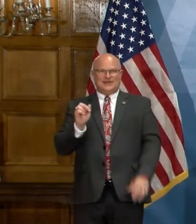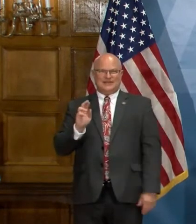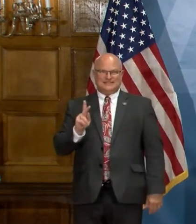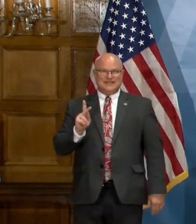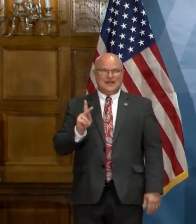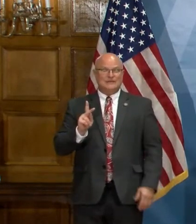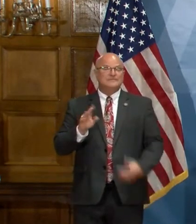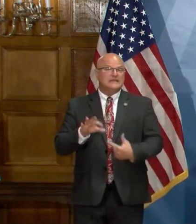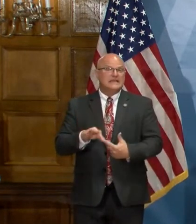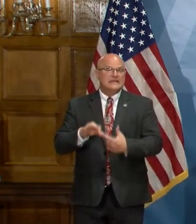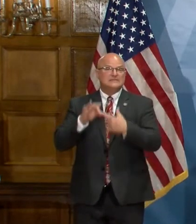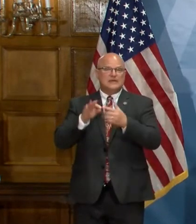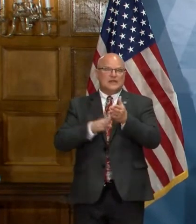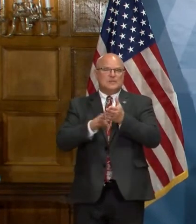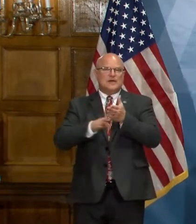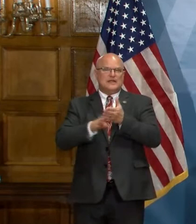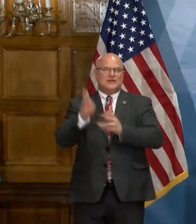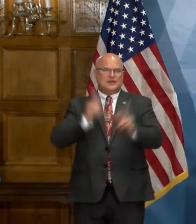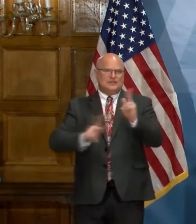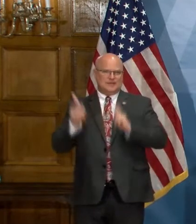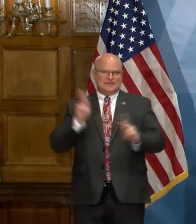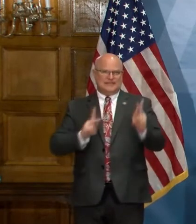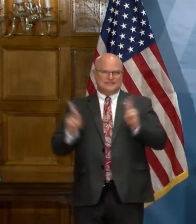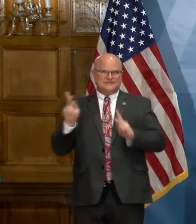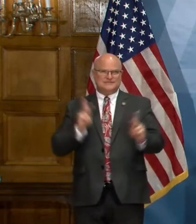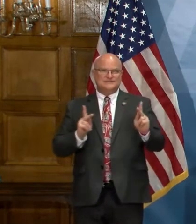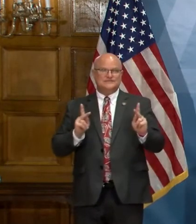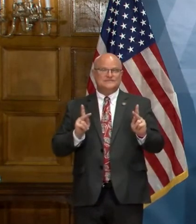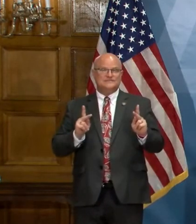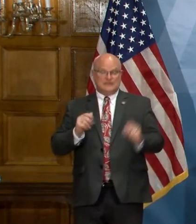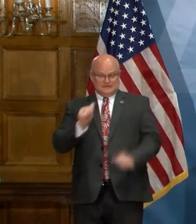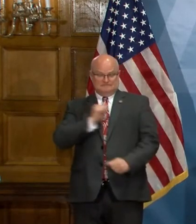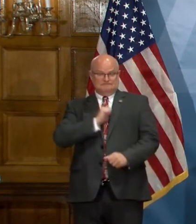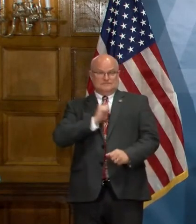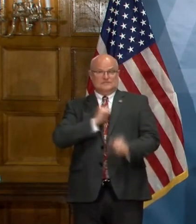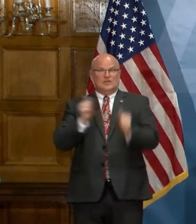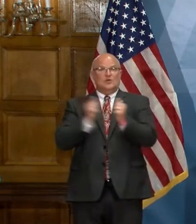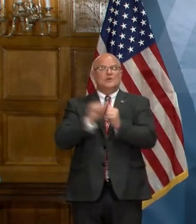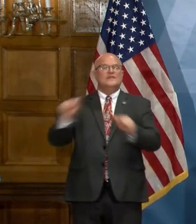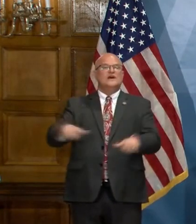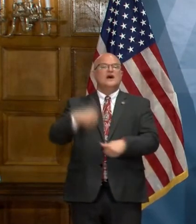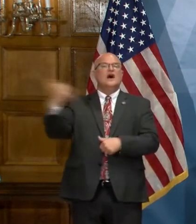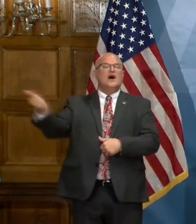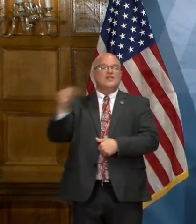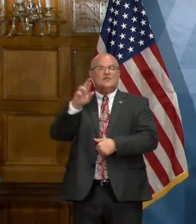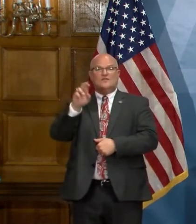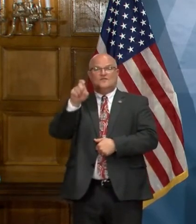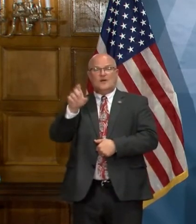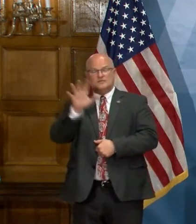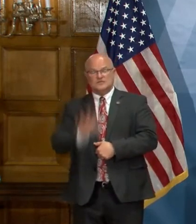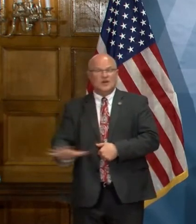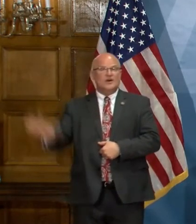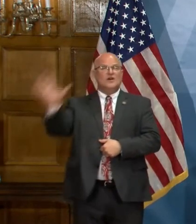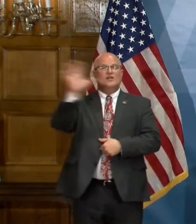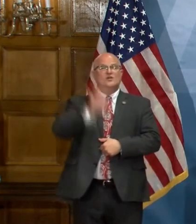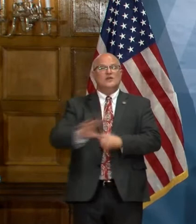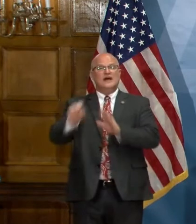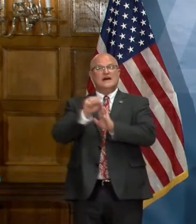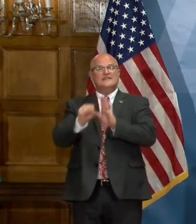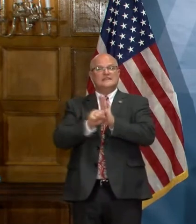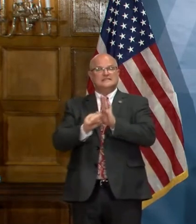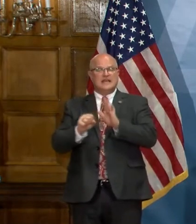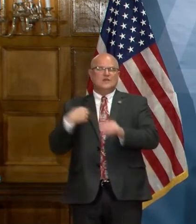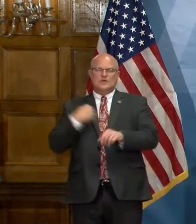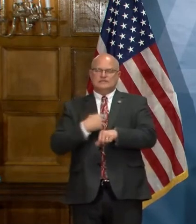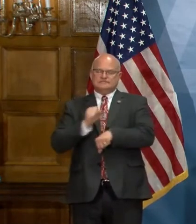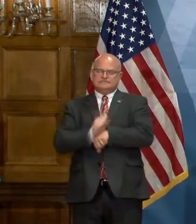Arkansas, especially our minority population. Myself, along with all the other pharmacists across the state, we have been